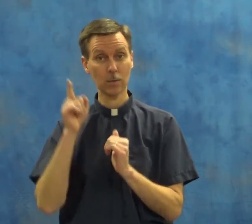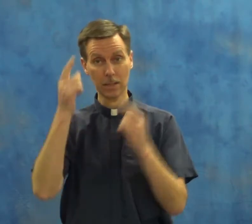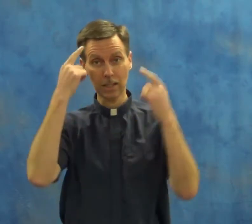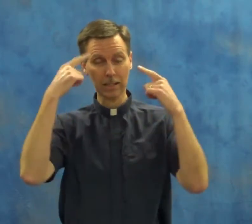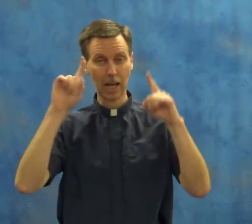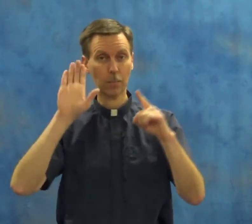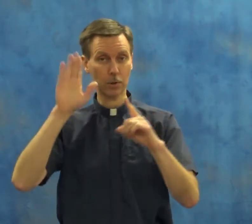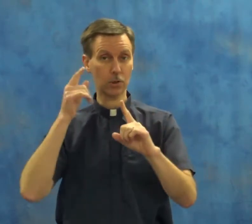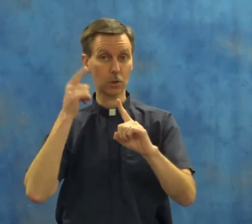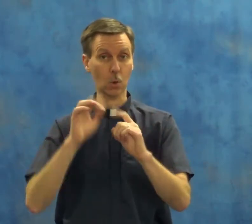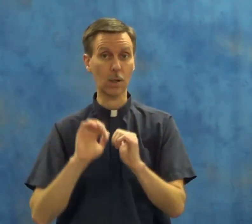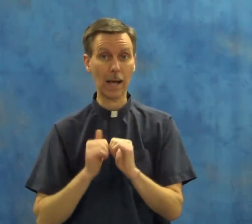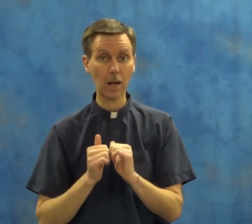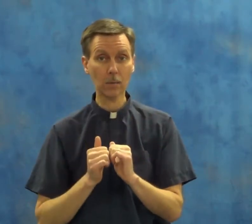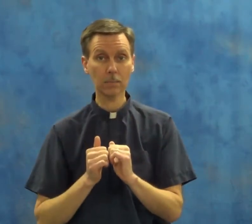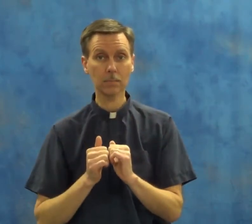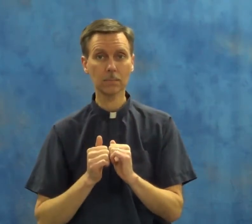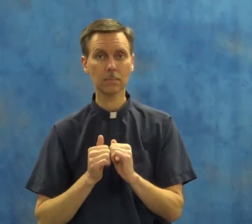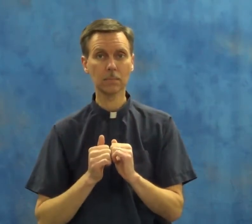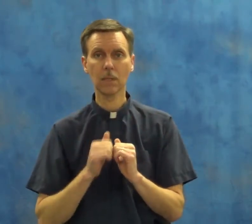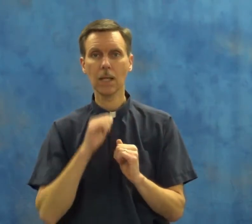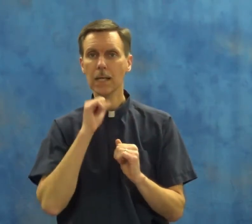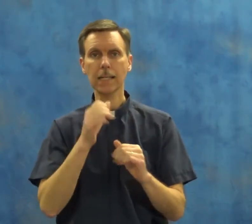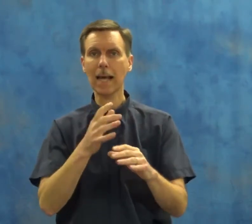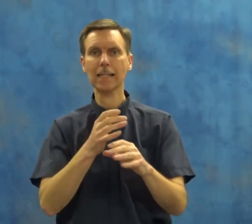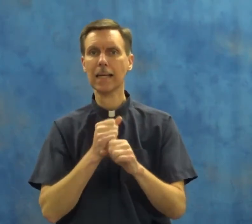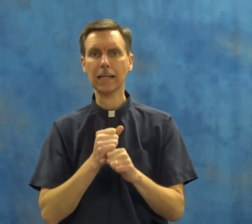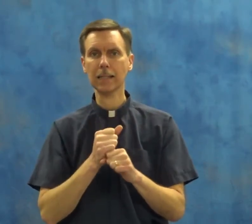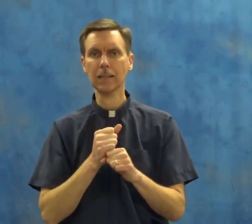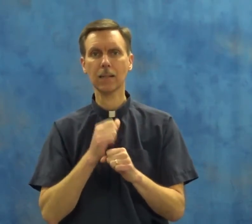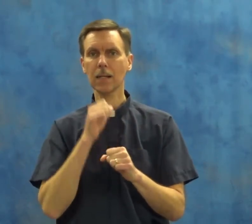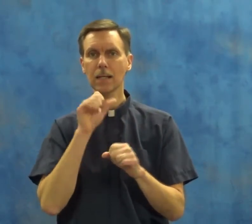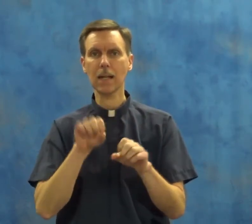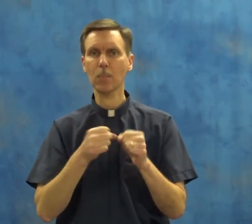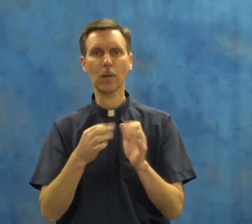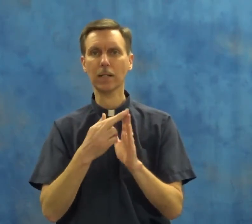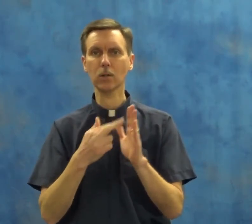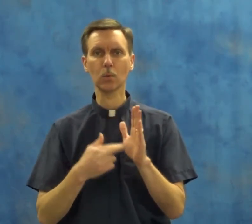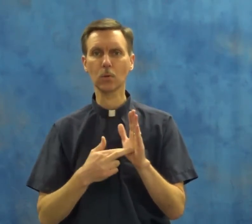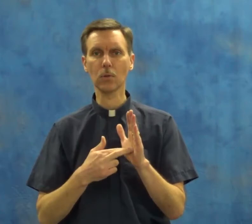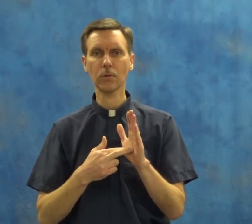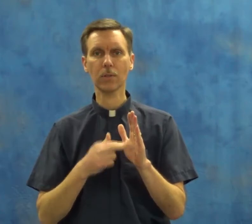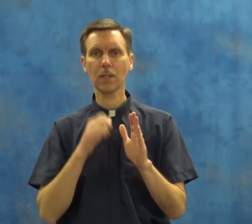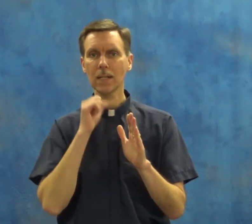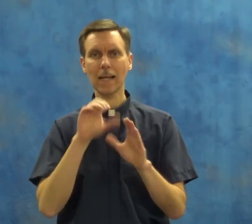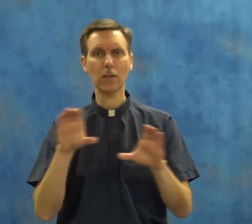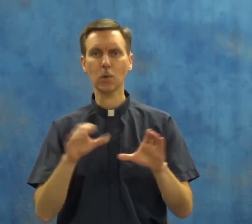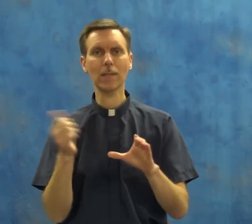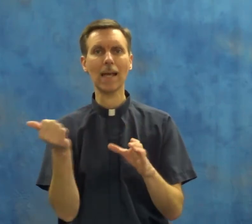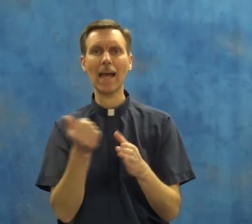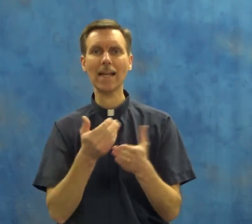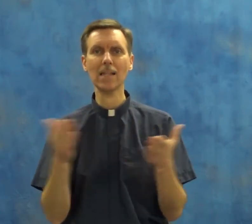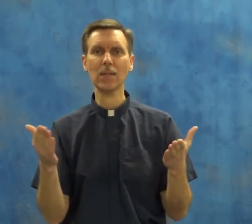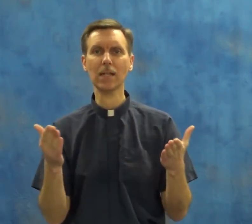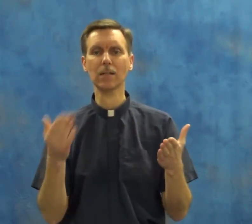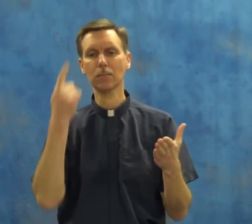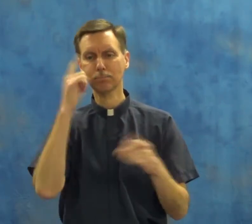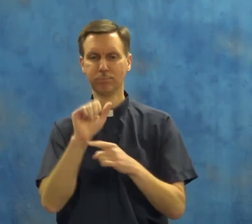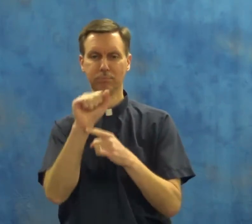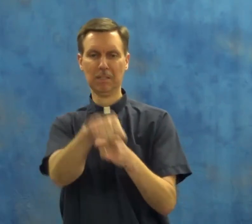He accomplished his goal. How? Not taking, not breaking the rules, not doing anything